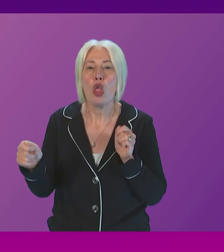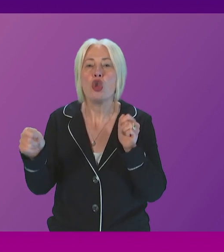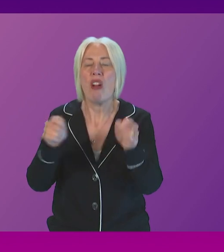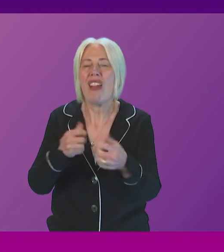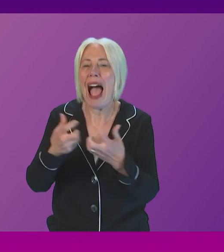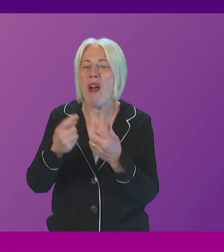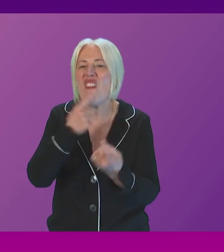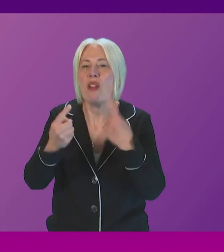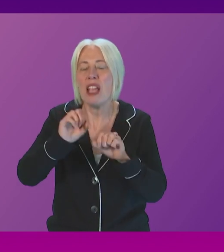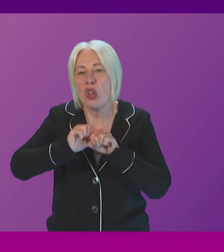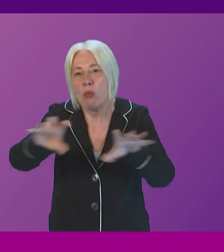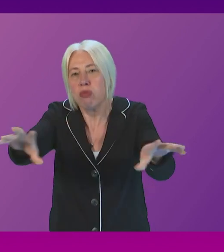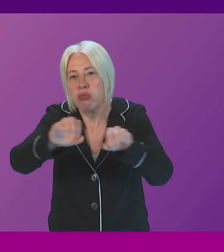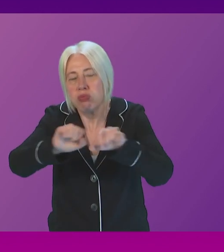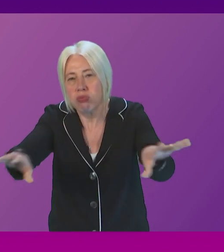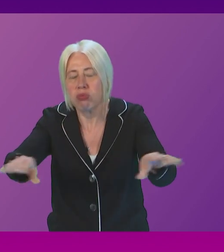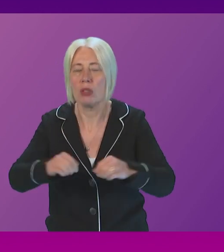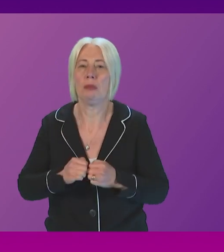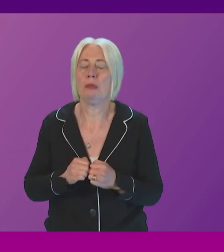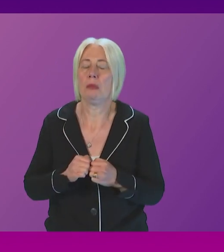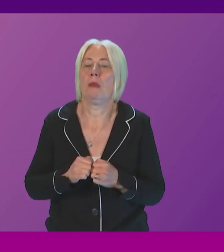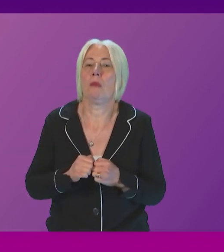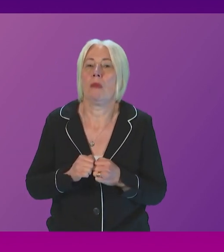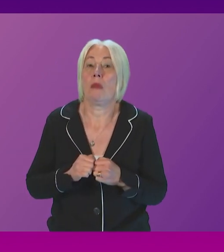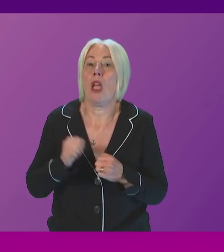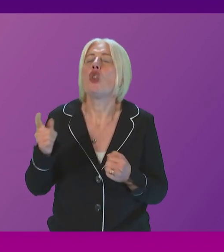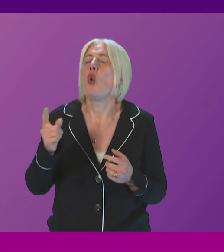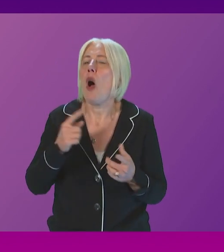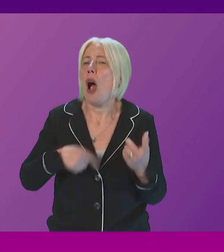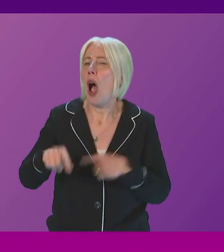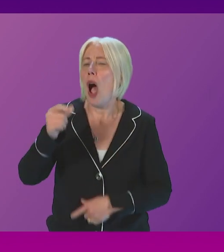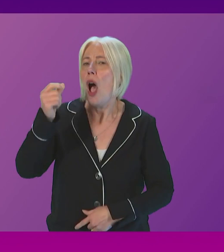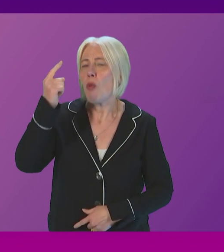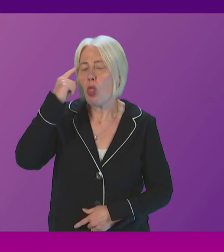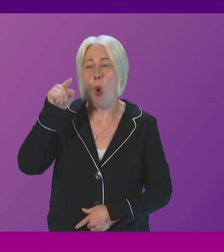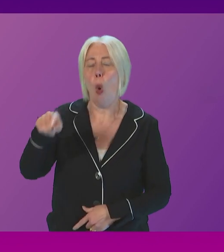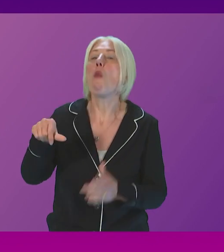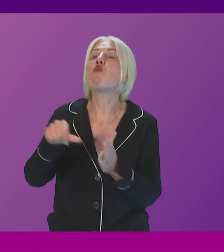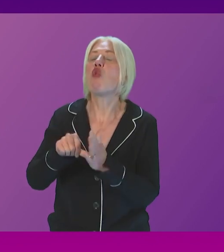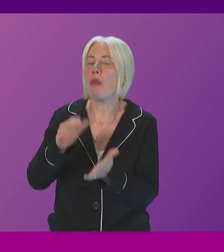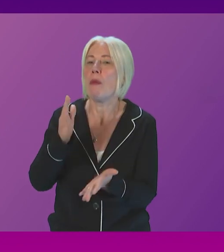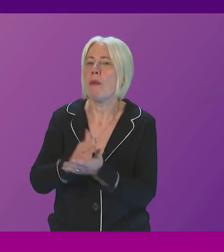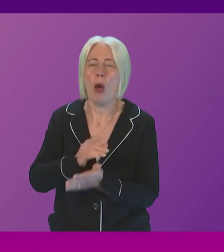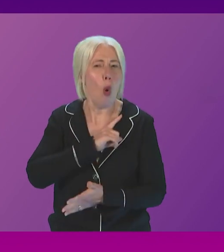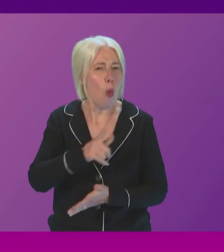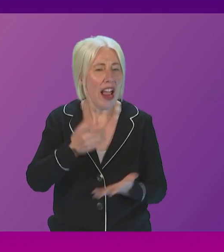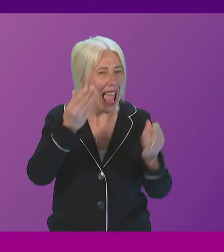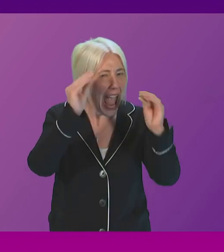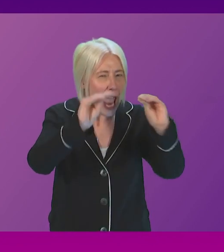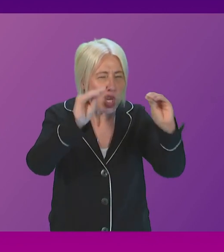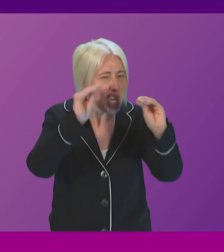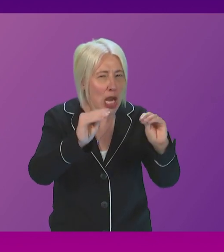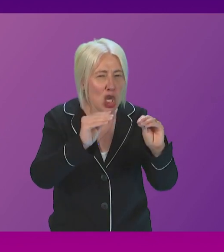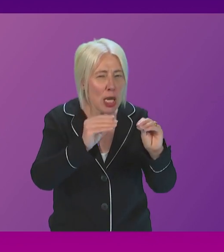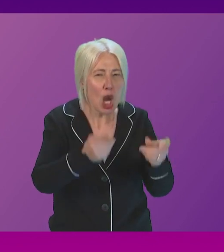information. And what happened when there was an understanding of the problem? And why weren't education authorities even told